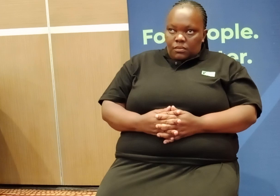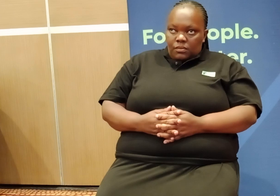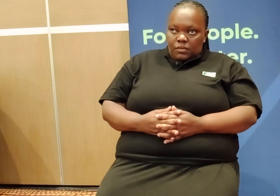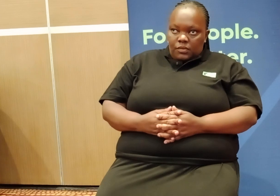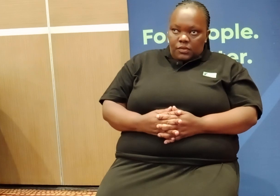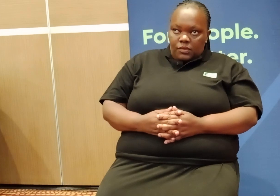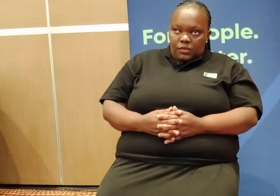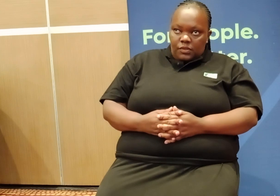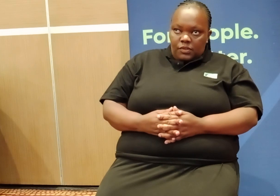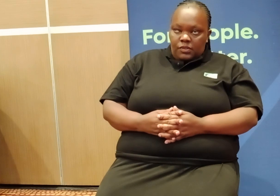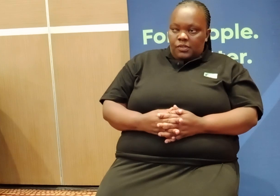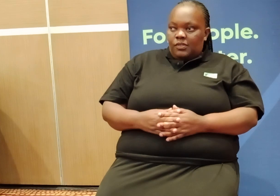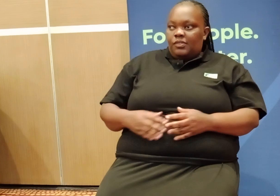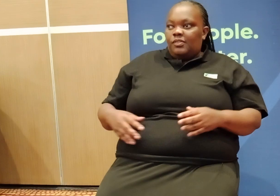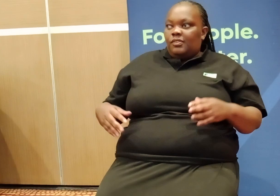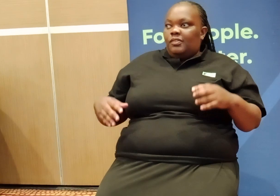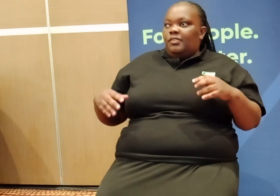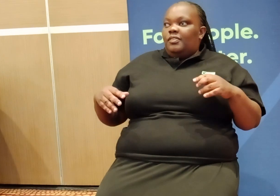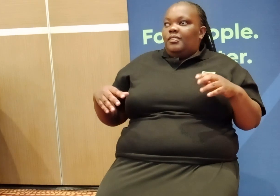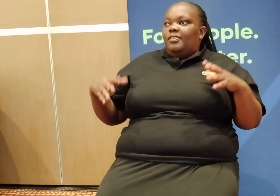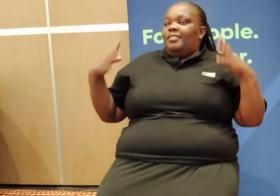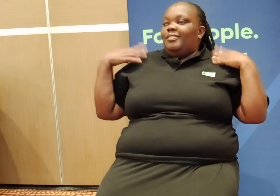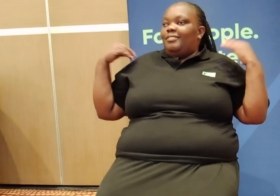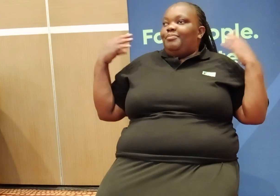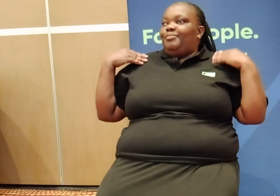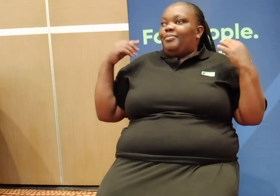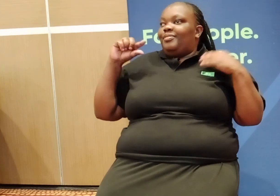I can't see you stretching, so stretch a bit.